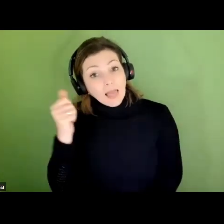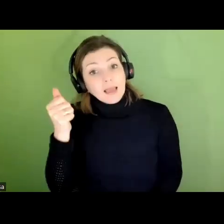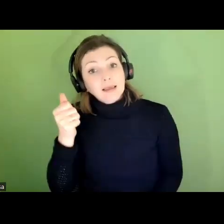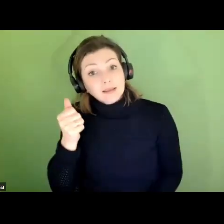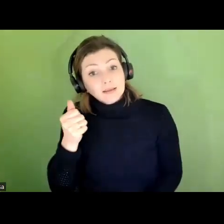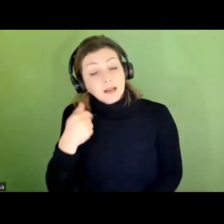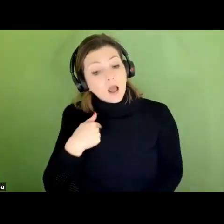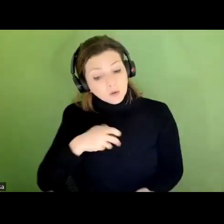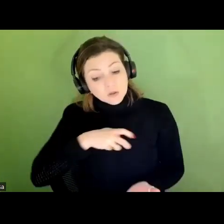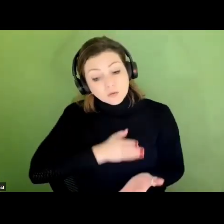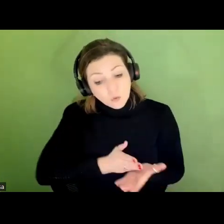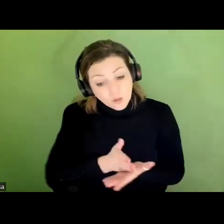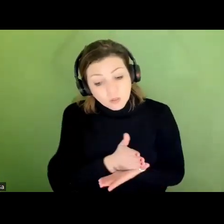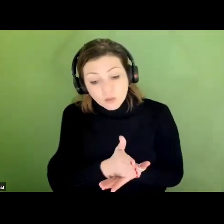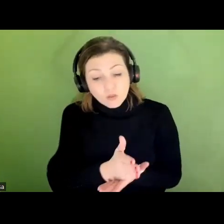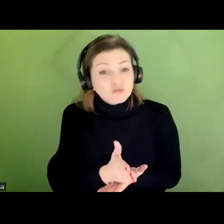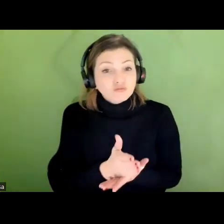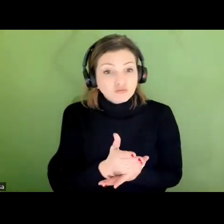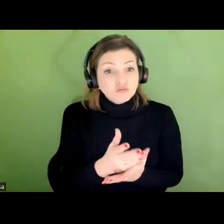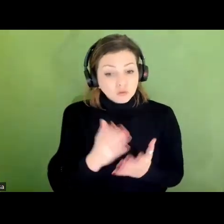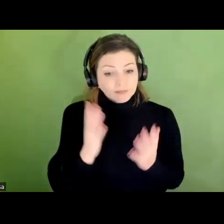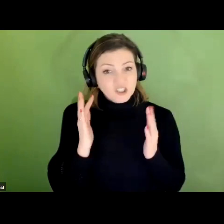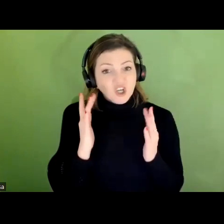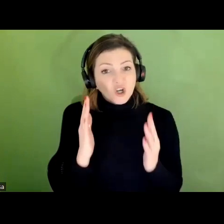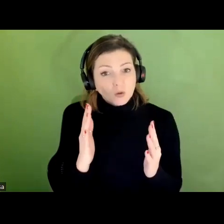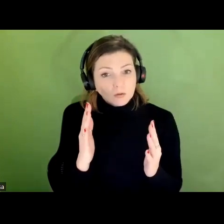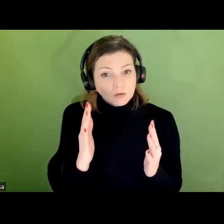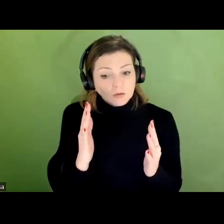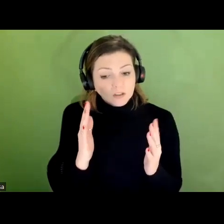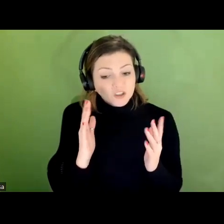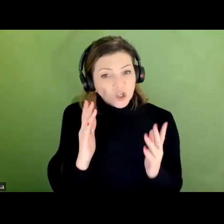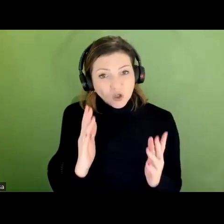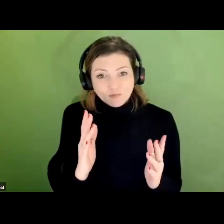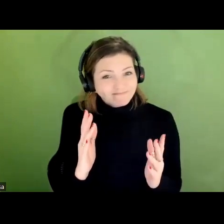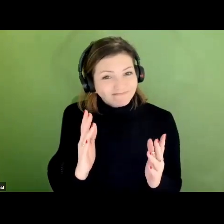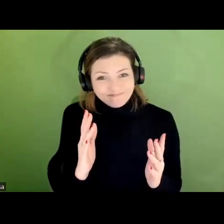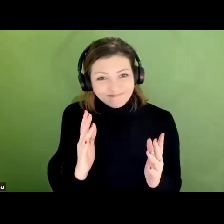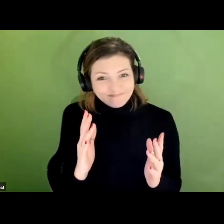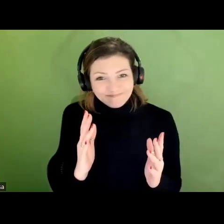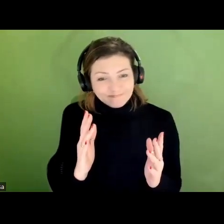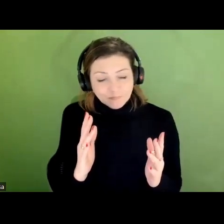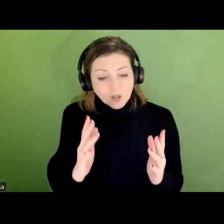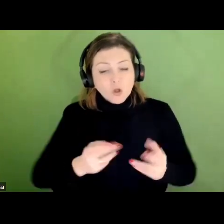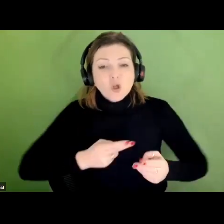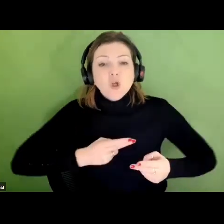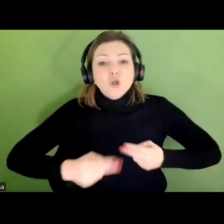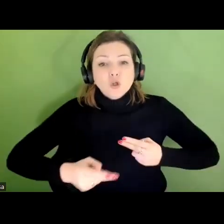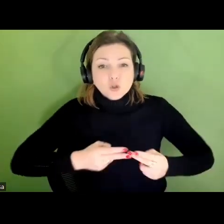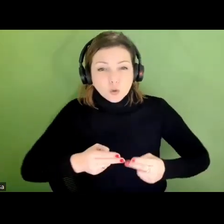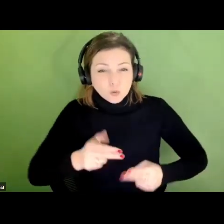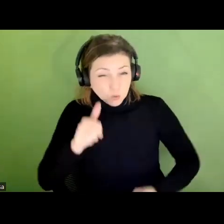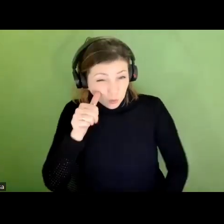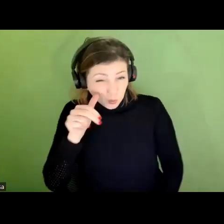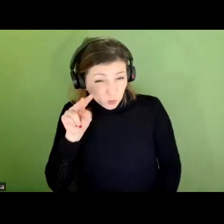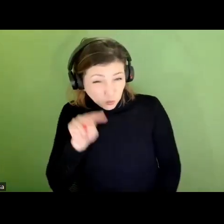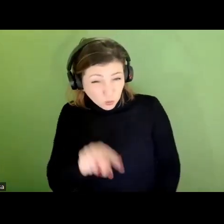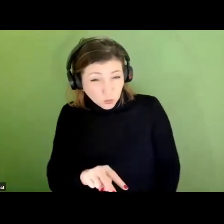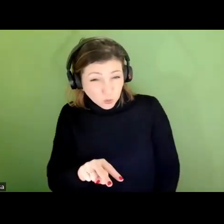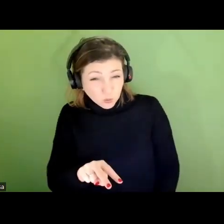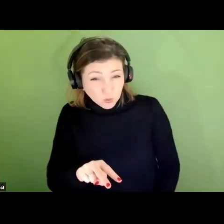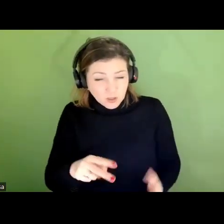know, the refugee camp that they show on the news, where people live like rats, sheltering under damp cardboard